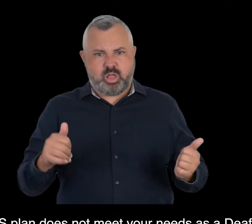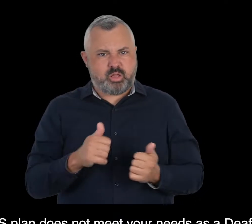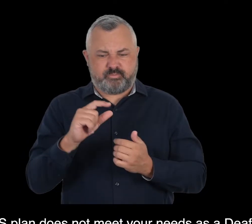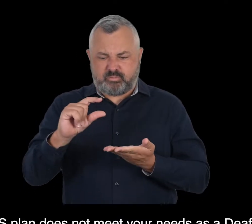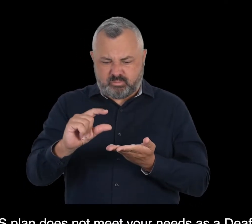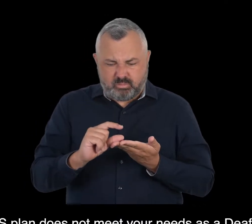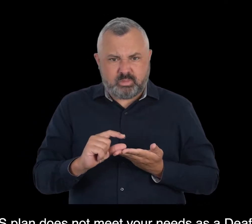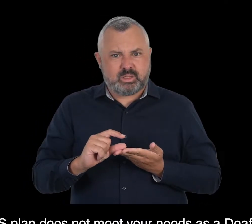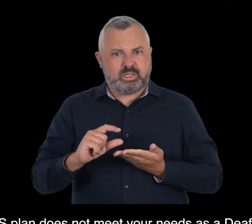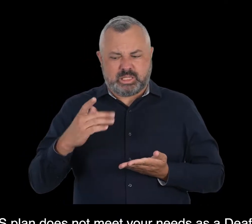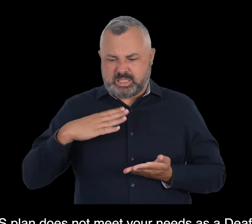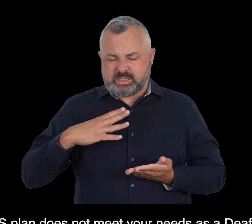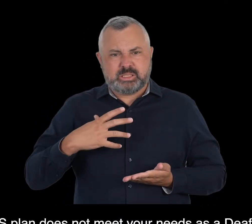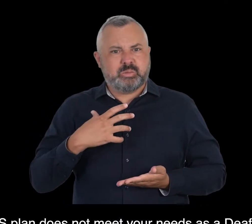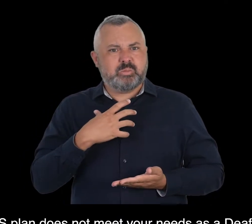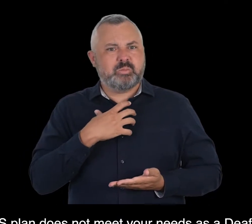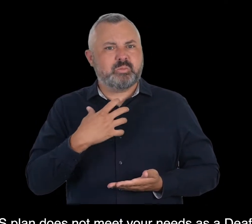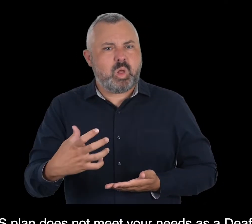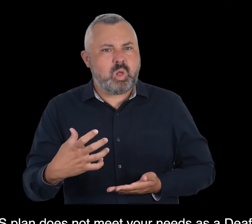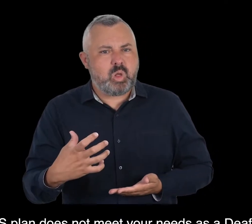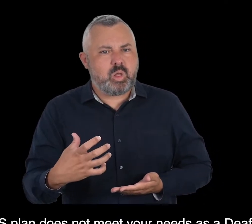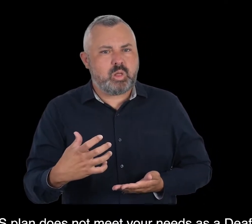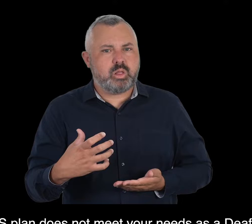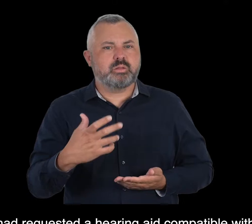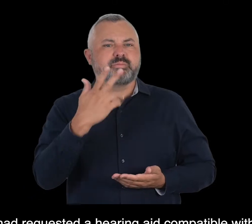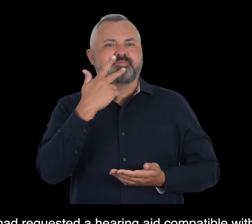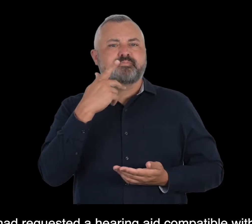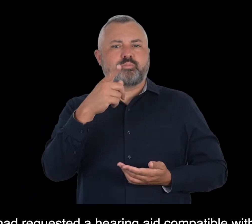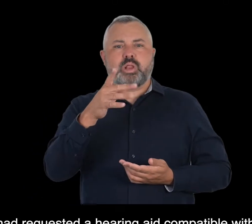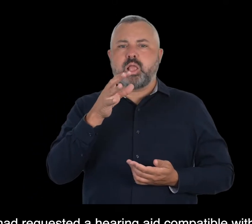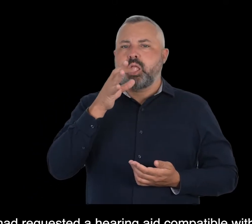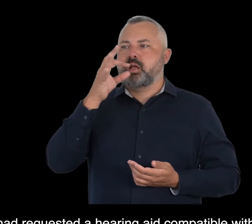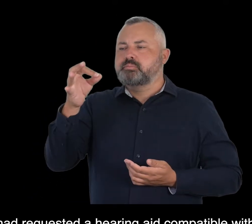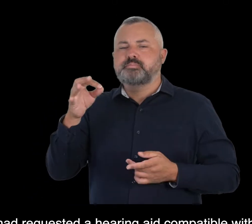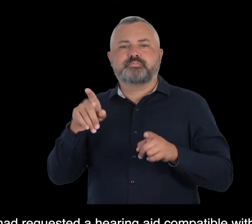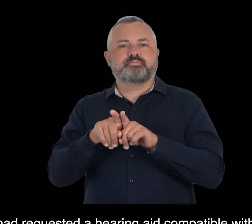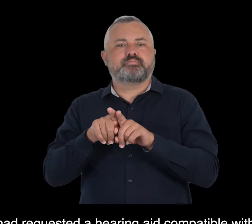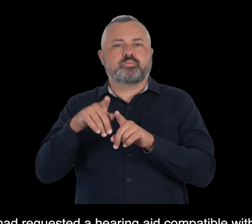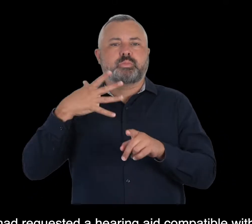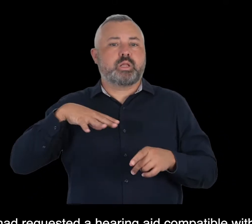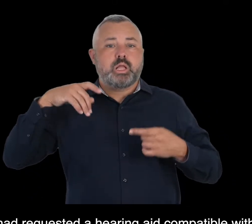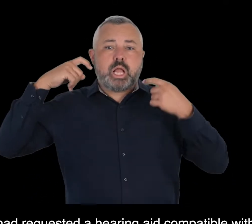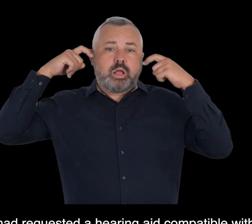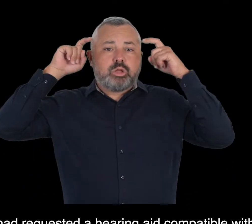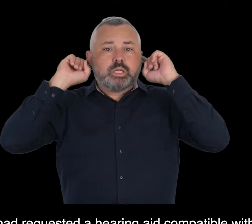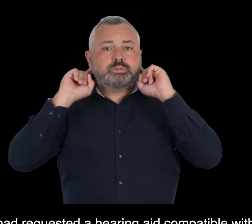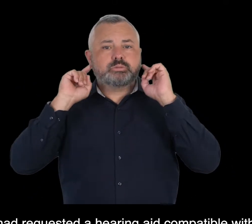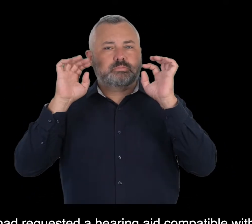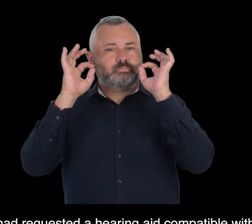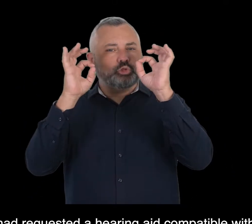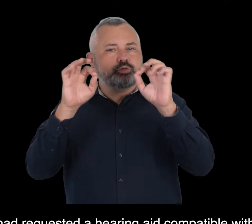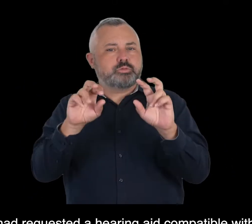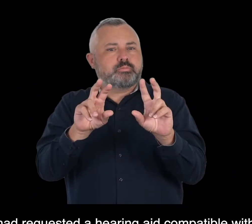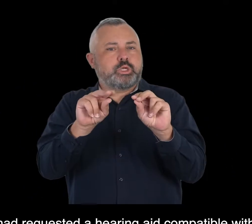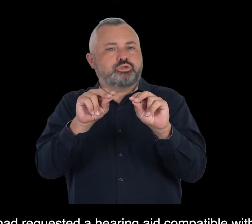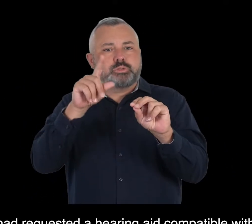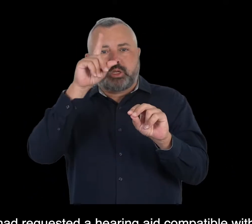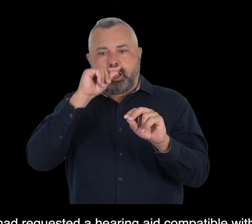Your NDIS plan does not meet your needs as a deafblind person. You had